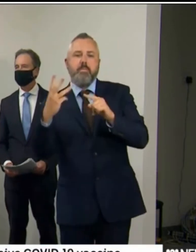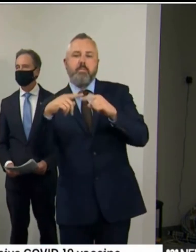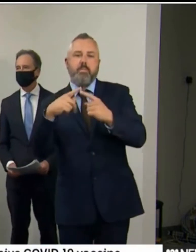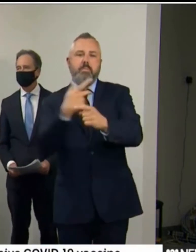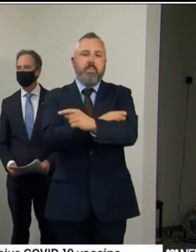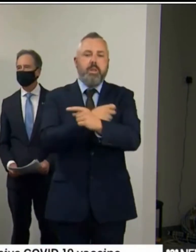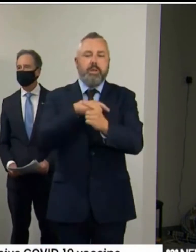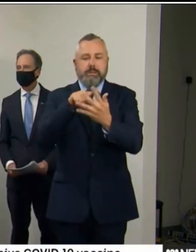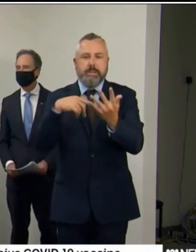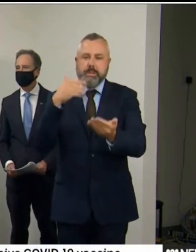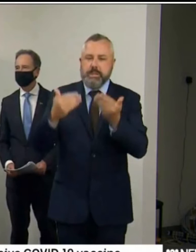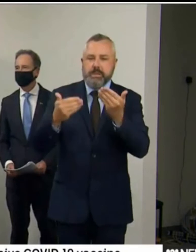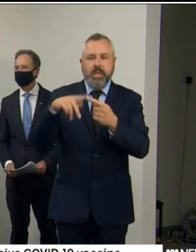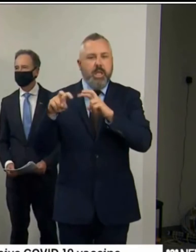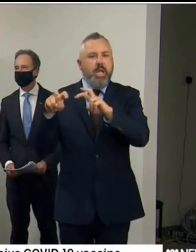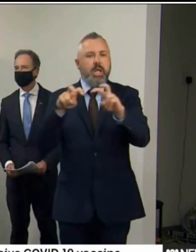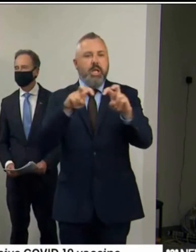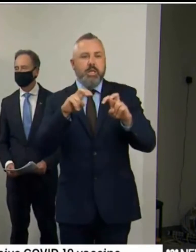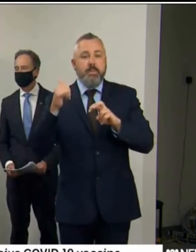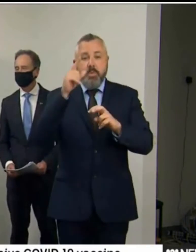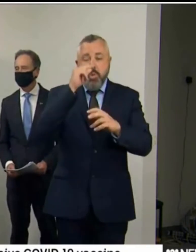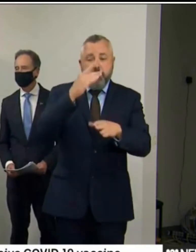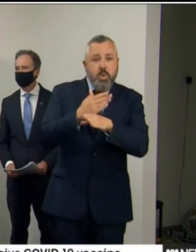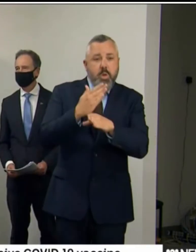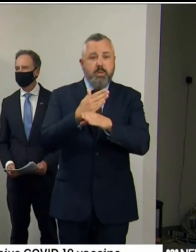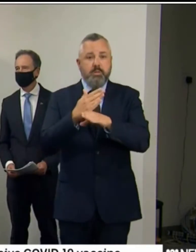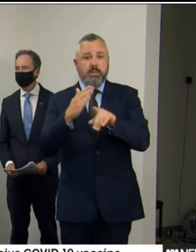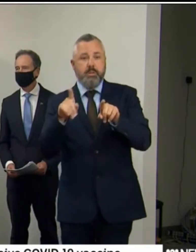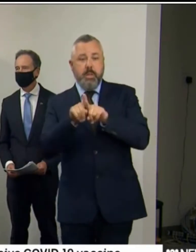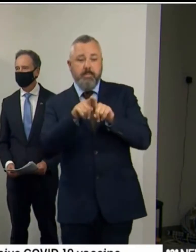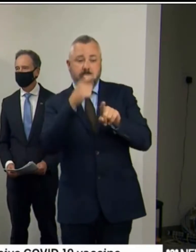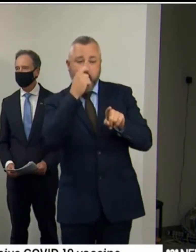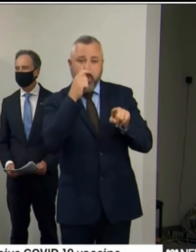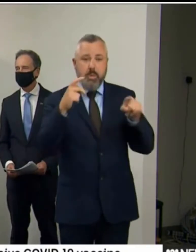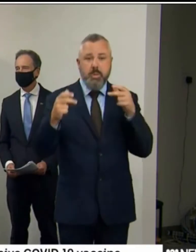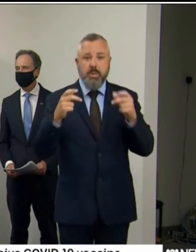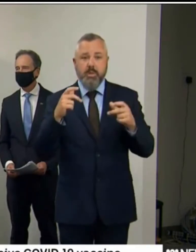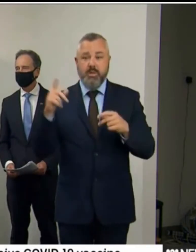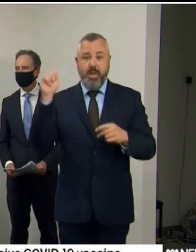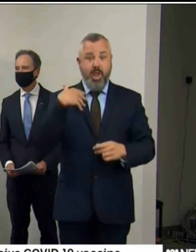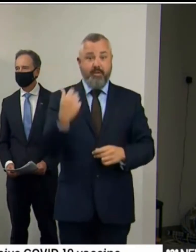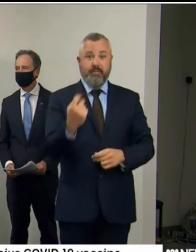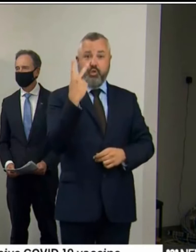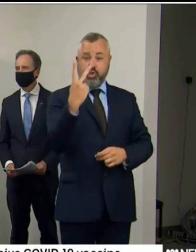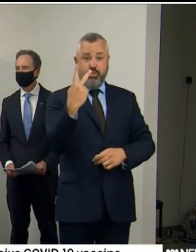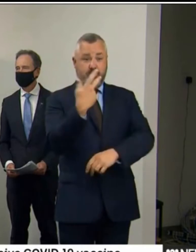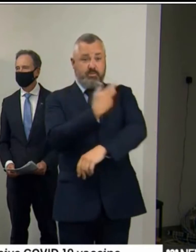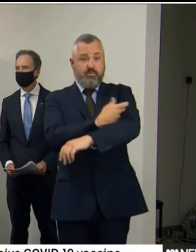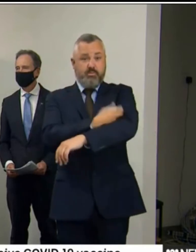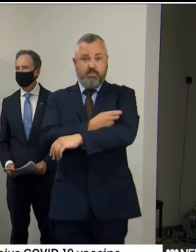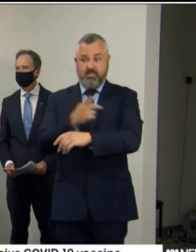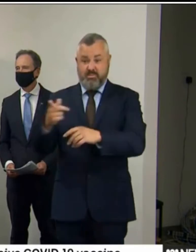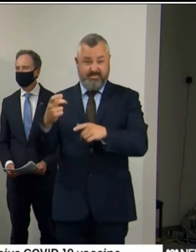okay, that work as well as the flu vaccine. We now have 2 vaccines that are much, much, much better than our annual